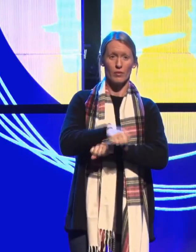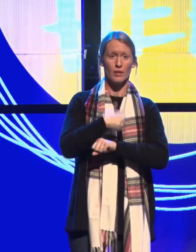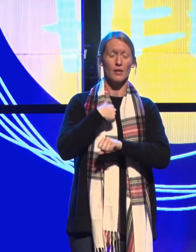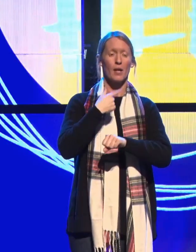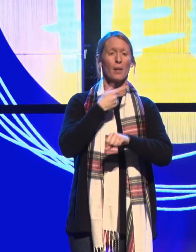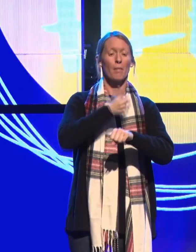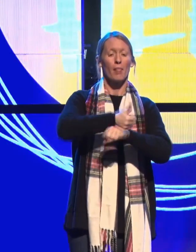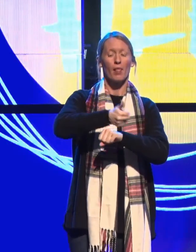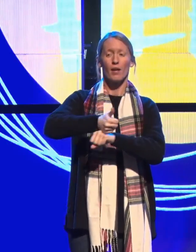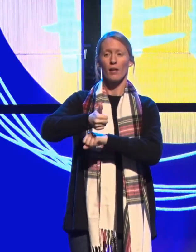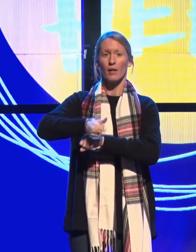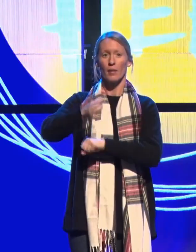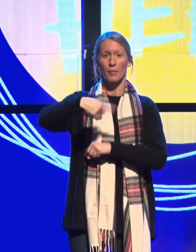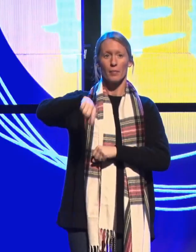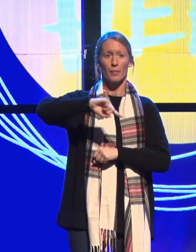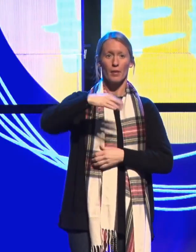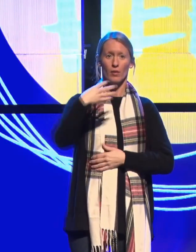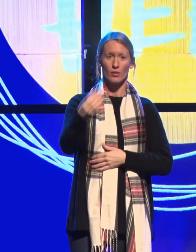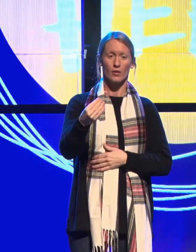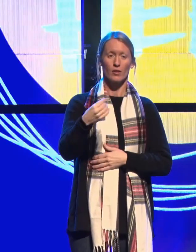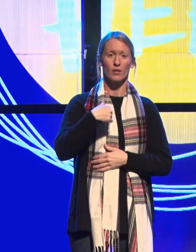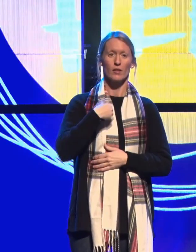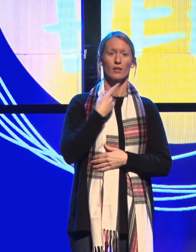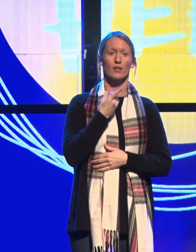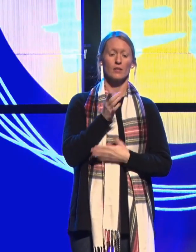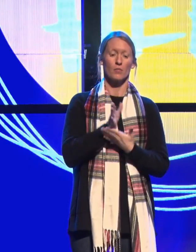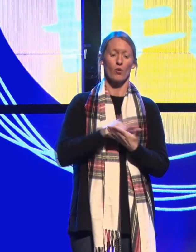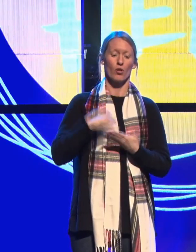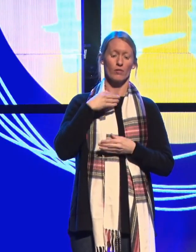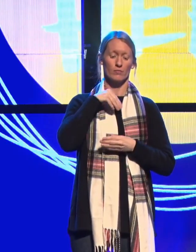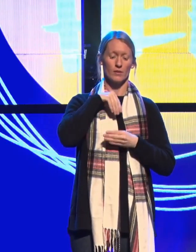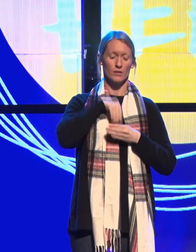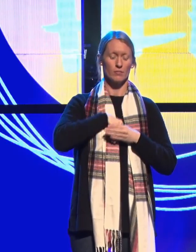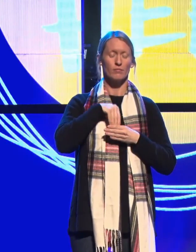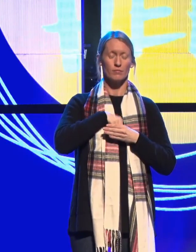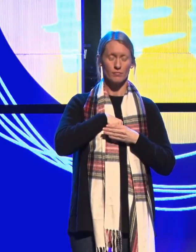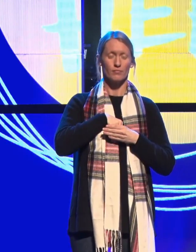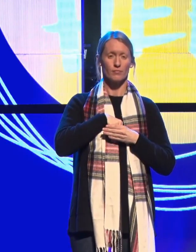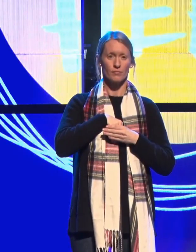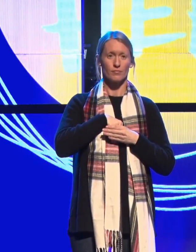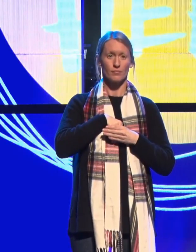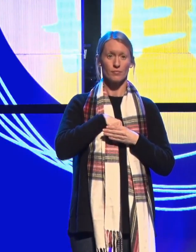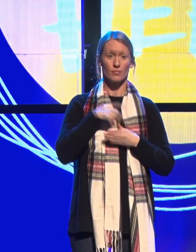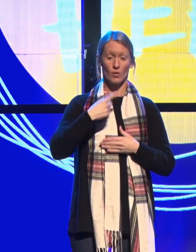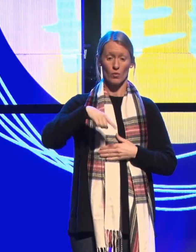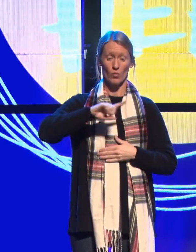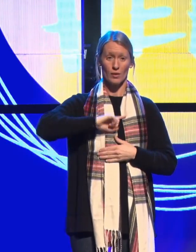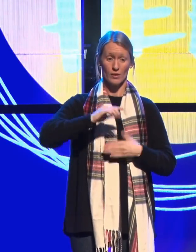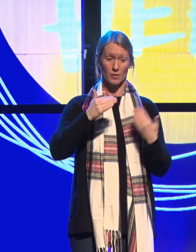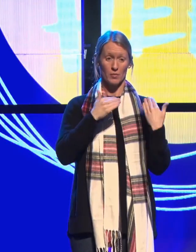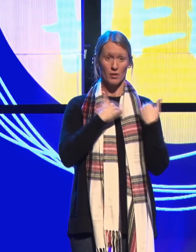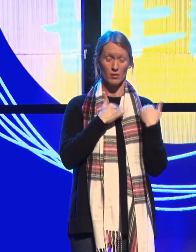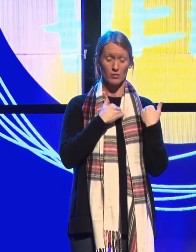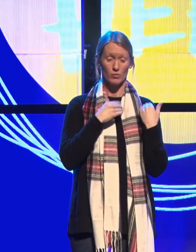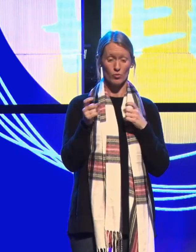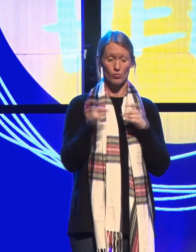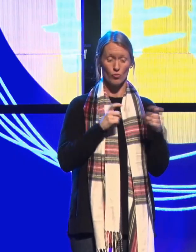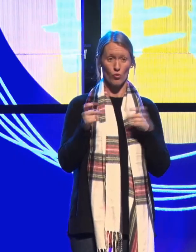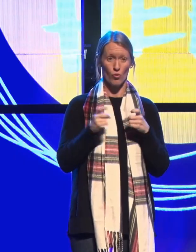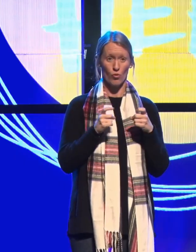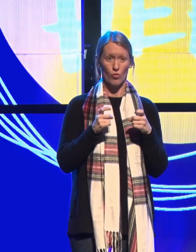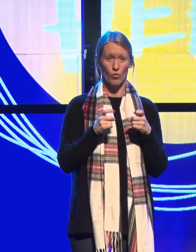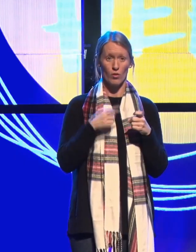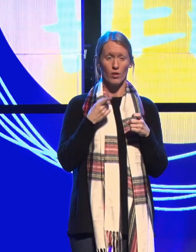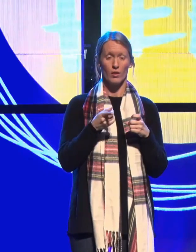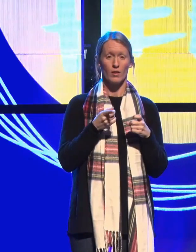there and we just start recognizing that it's a part of who we are. And we take some accountability for that and some control. So here's what I don't